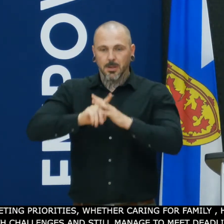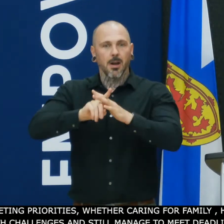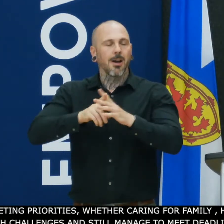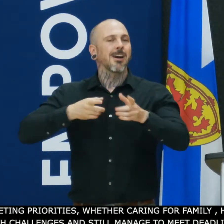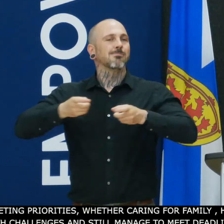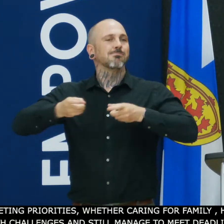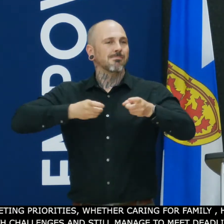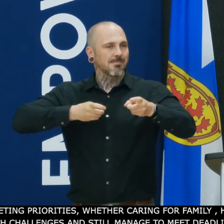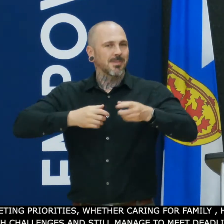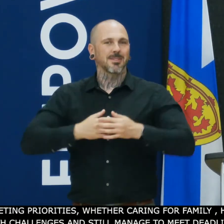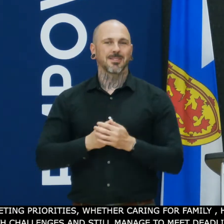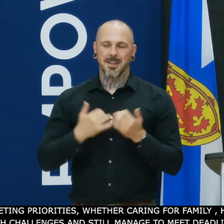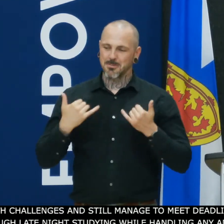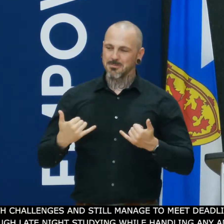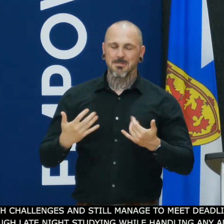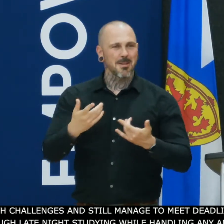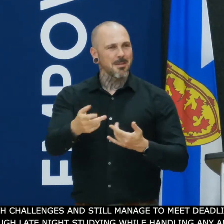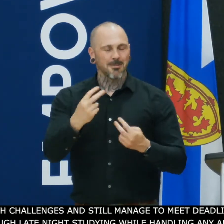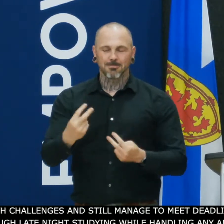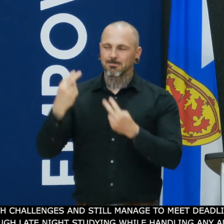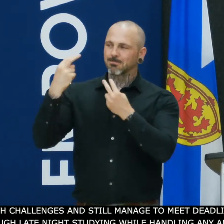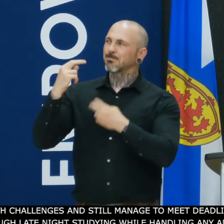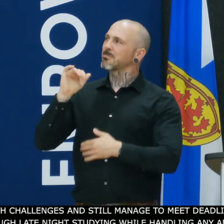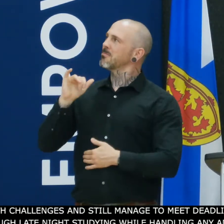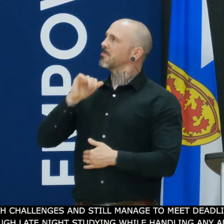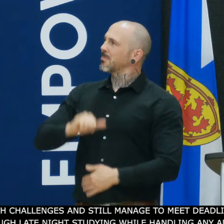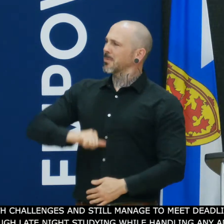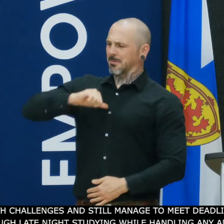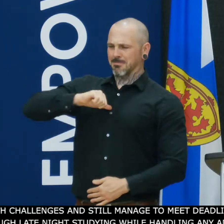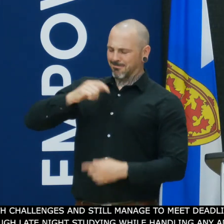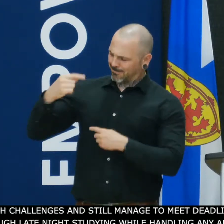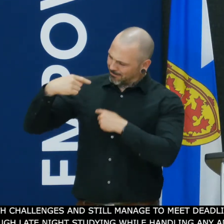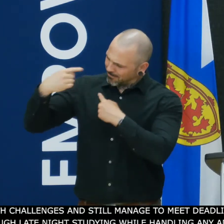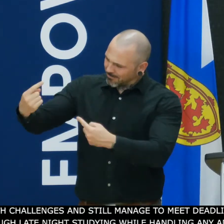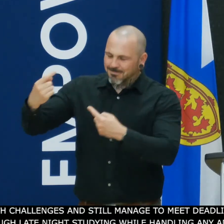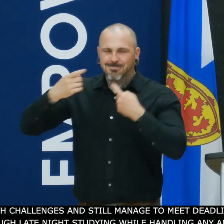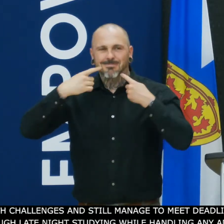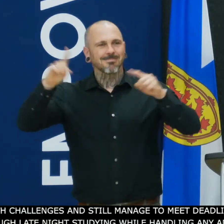And today, you can look back proudly and say, I did it.